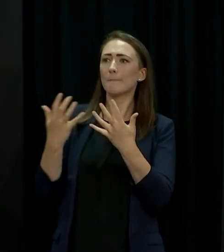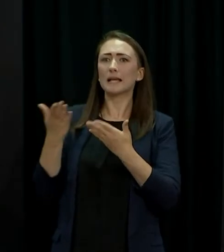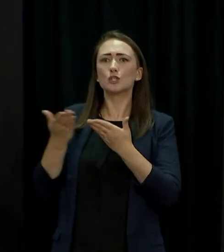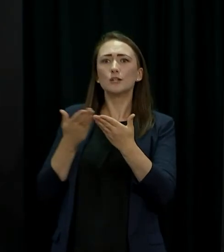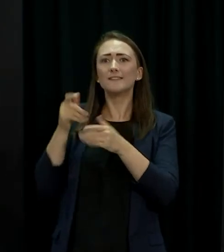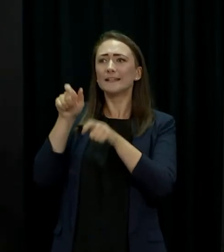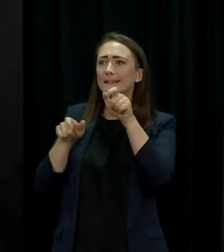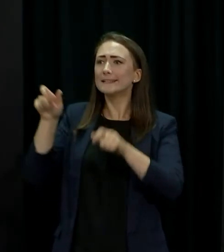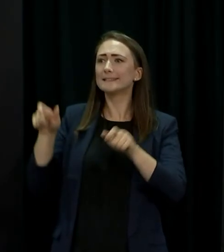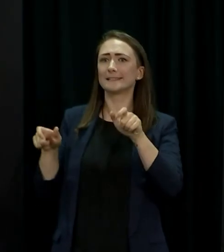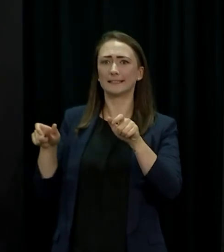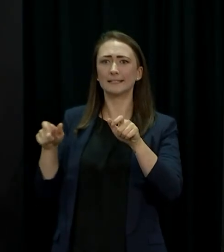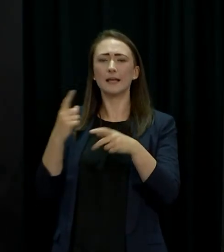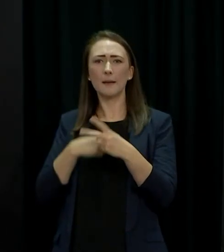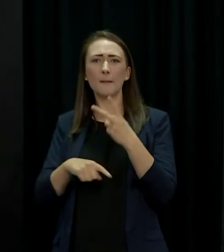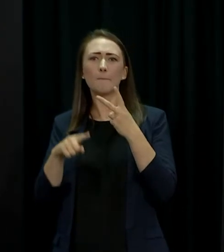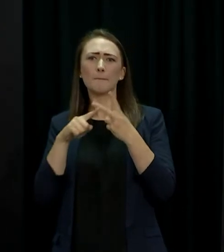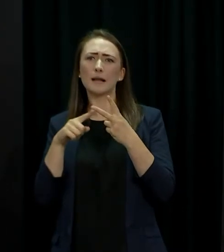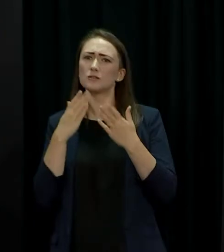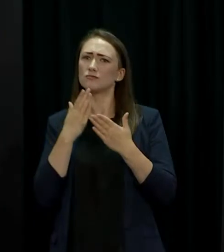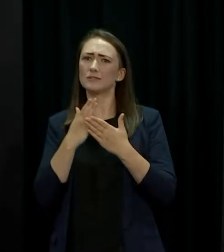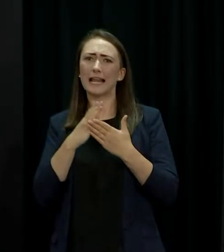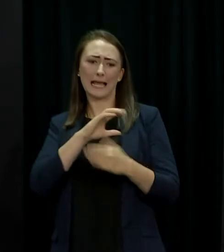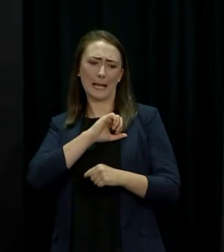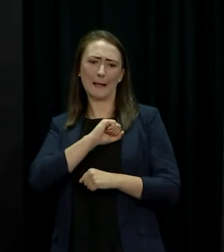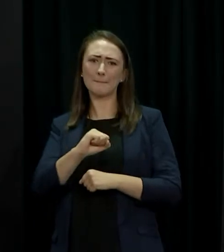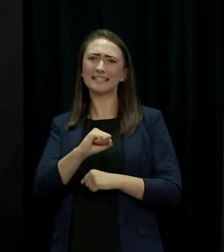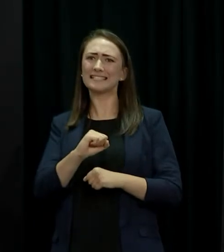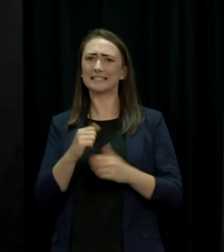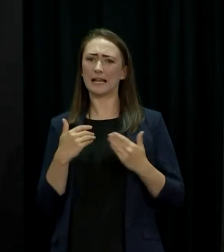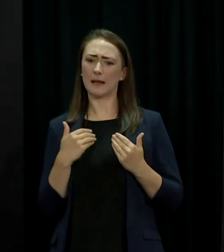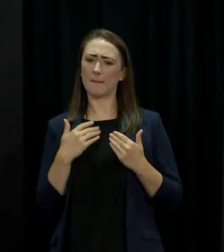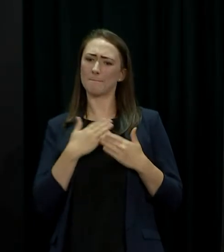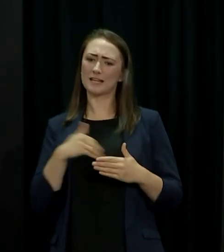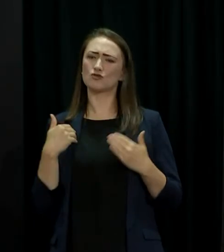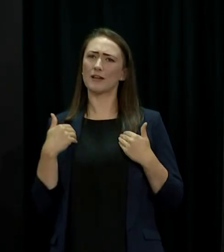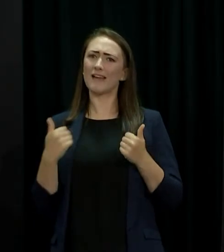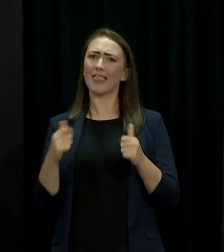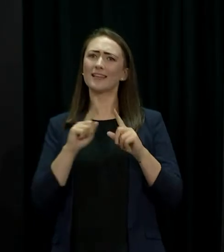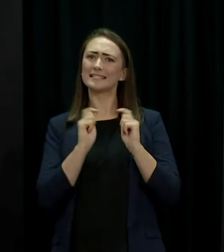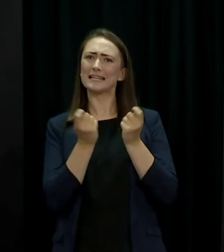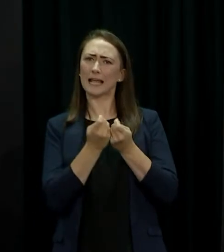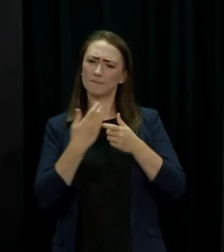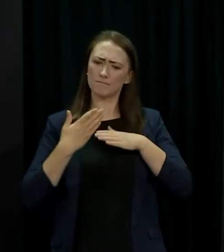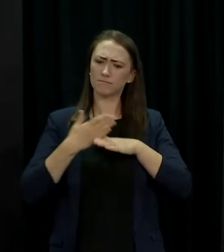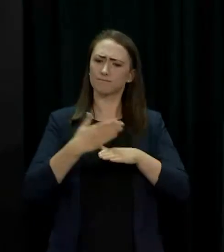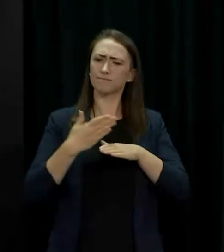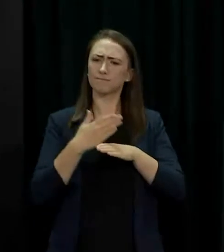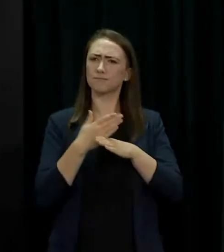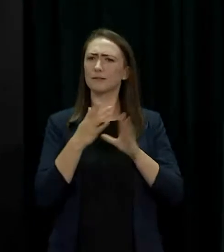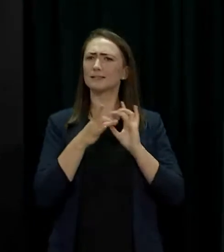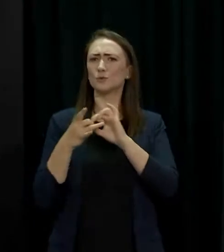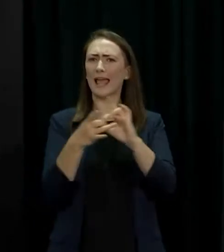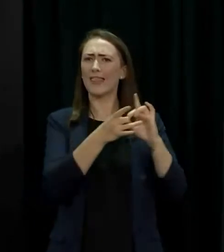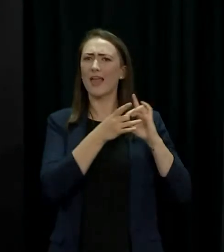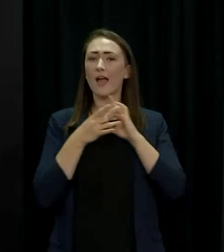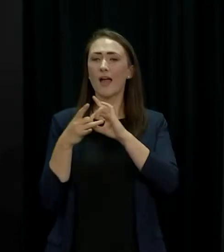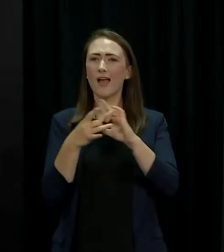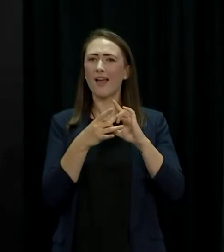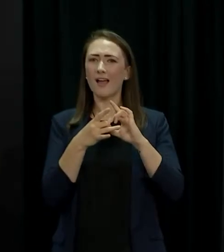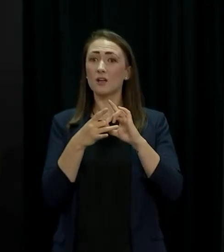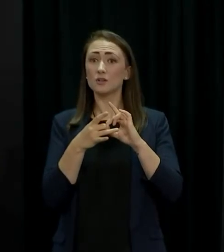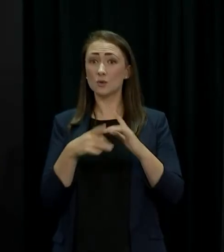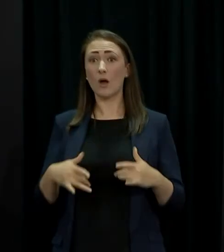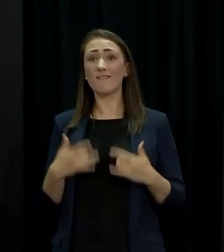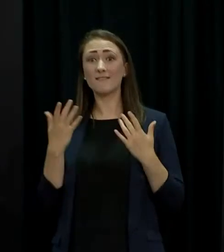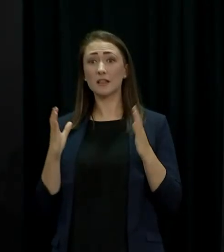an incredibly loyal and committed and professional team in the Ministry of Health and the wider health system. So I haven't, for all that the burden has been there, I've